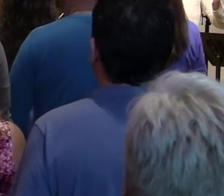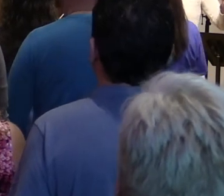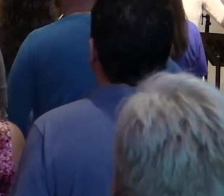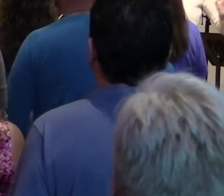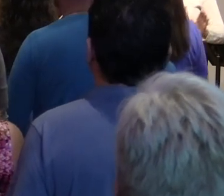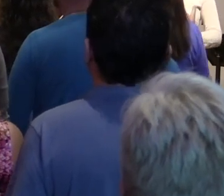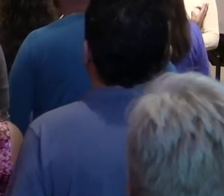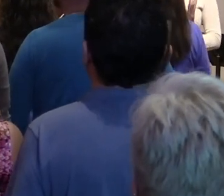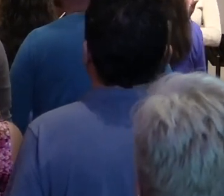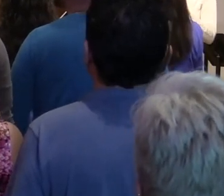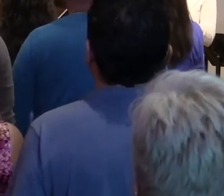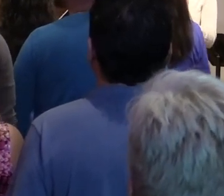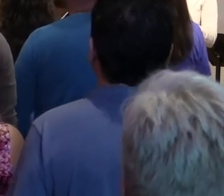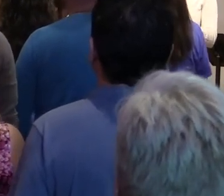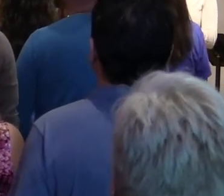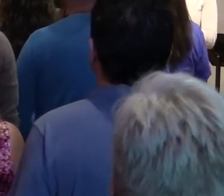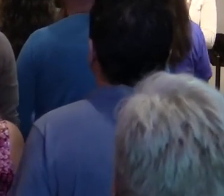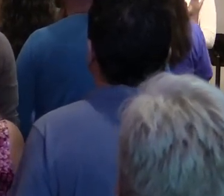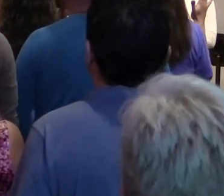see your glory.